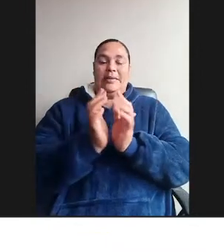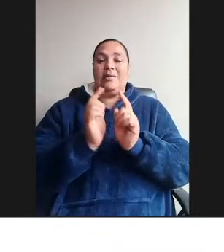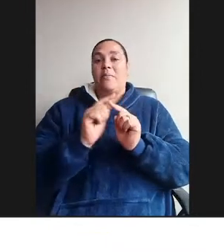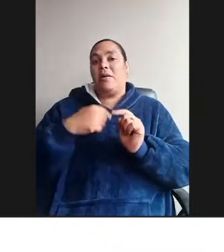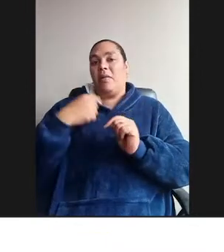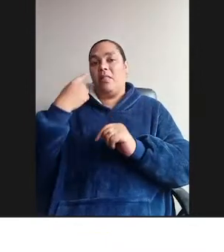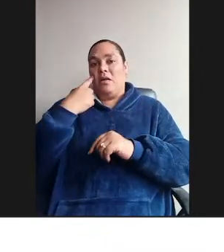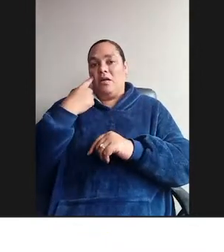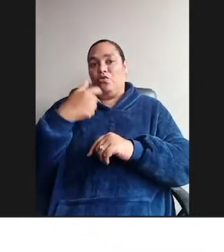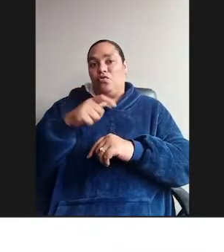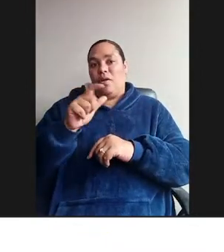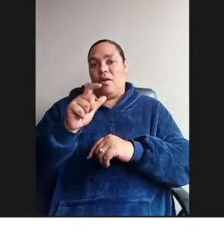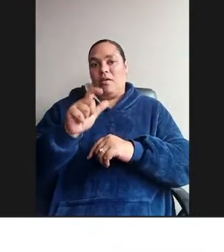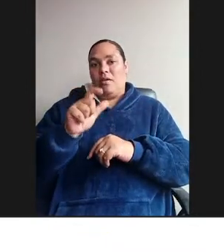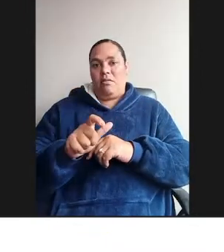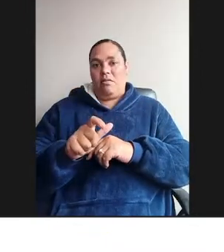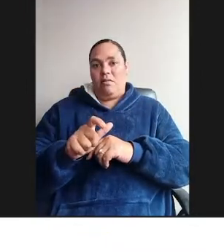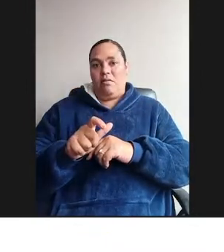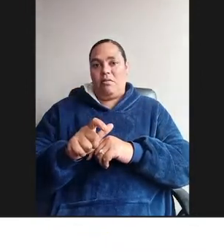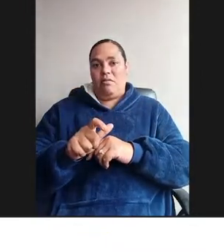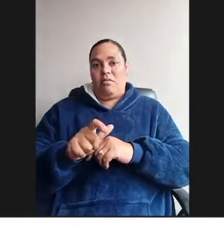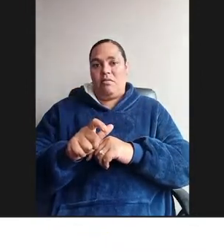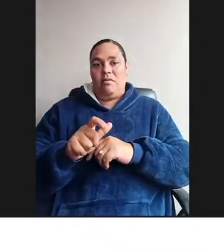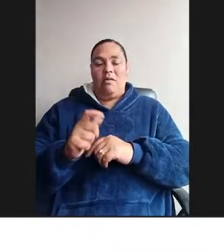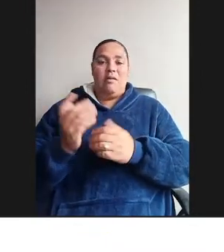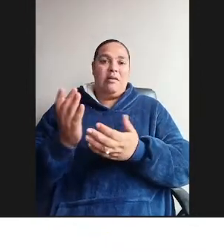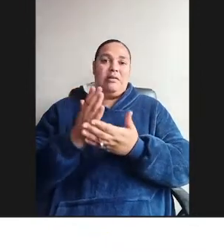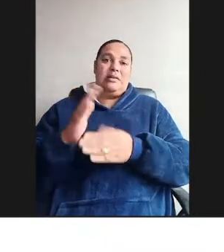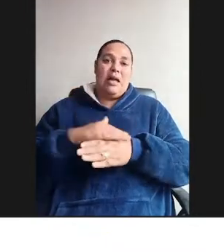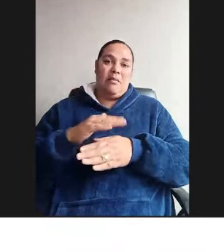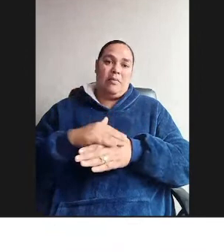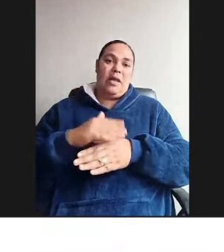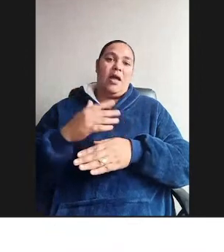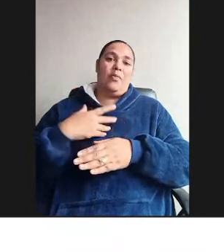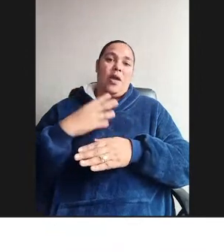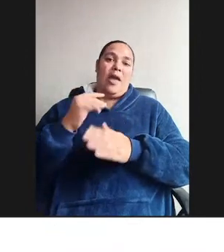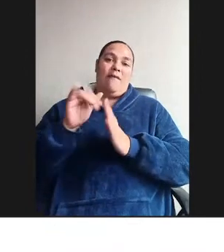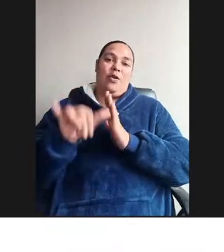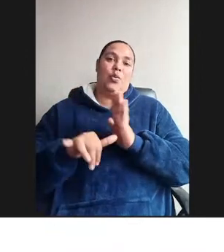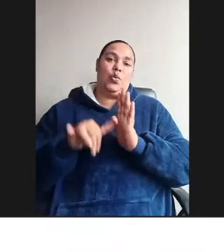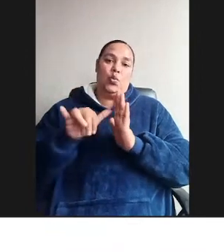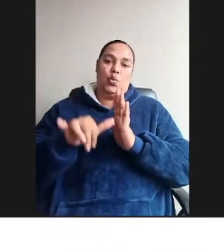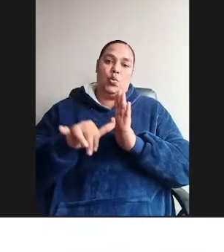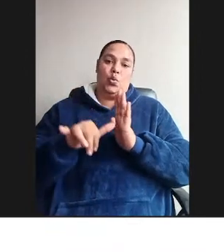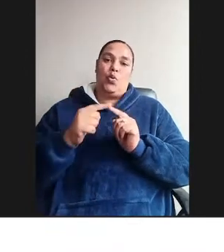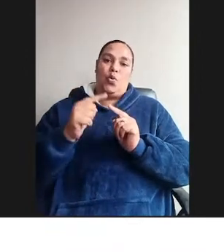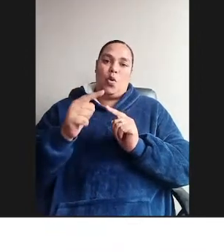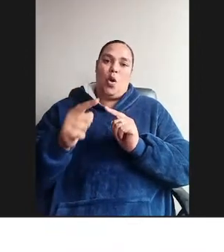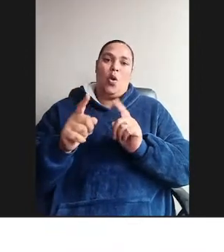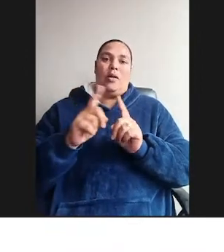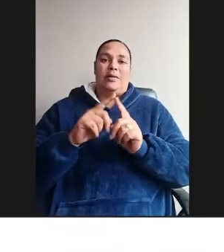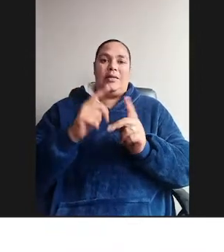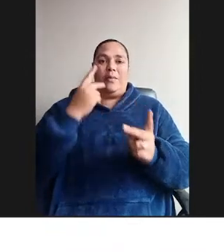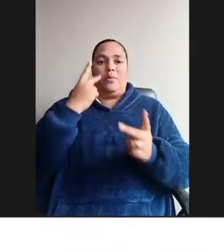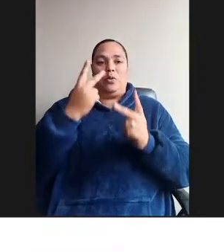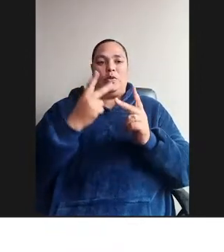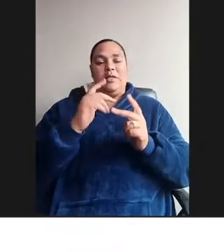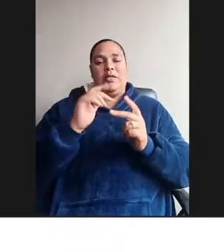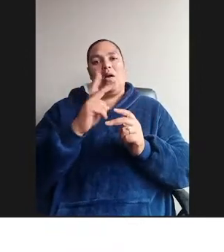Chair, sometimes I'll look on the YouTube on the sittings and you'll see there are only 5